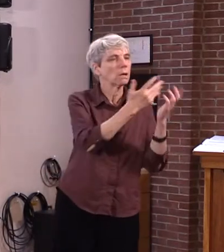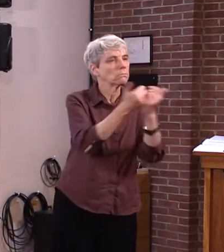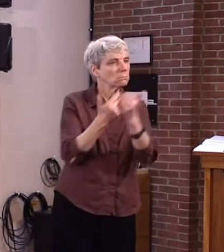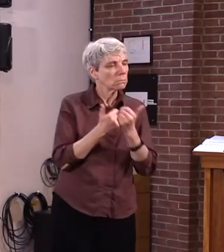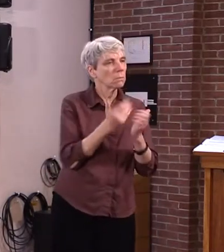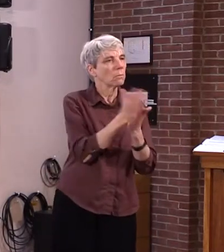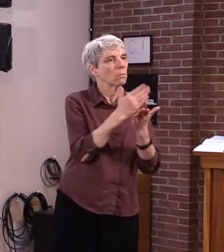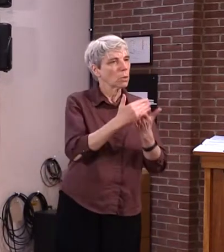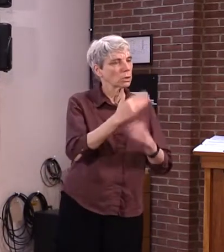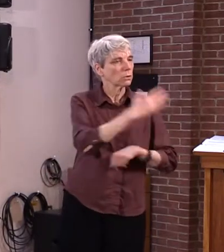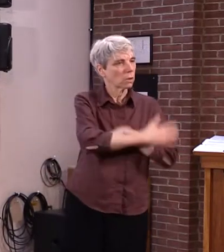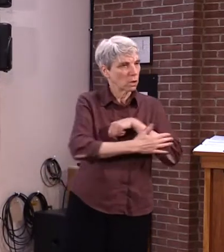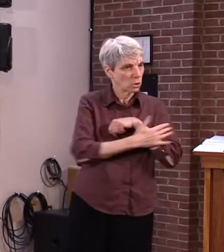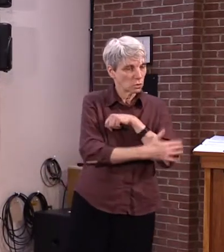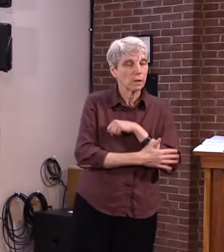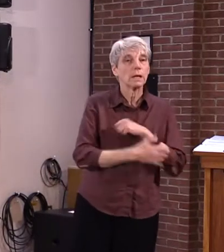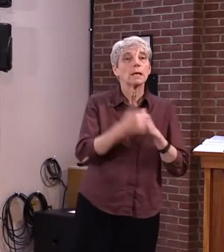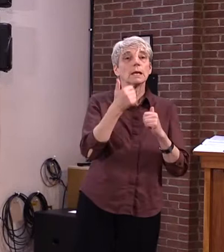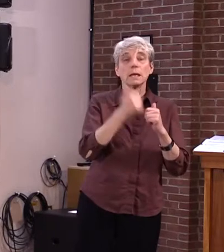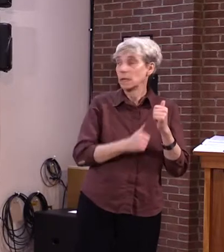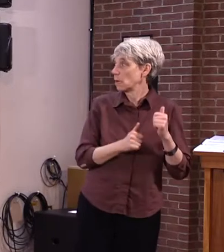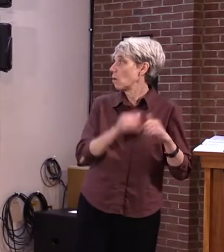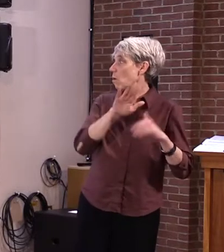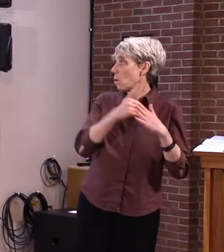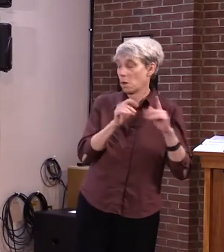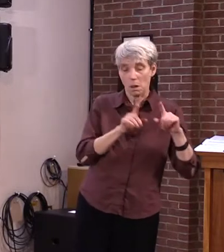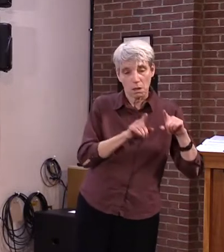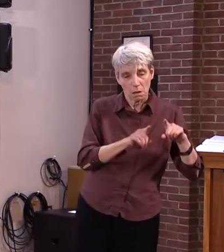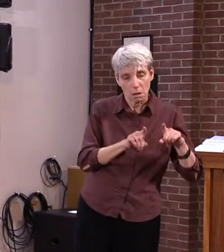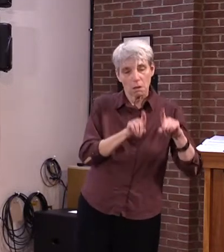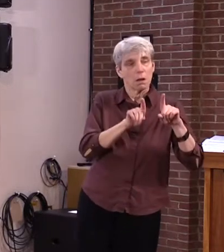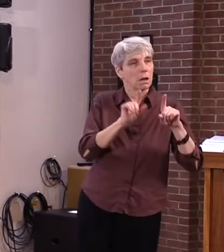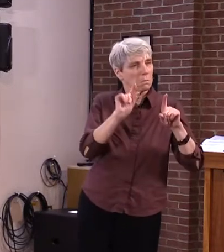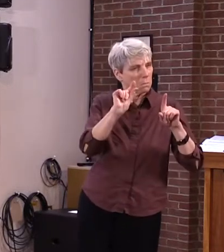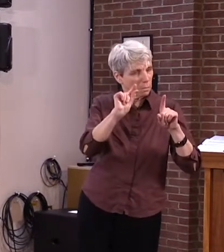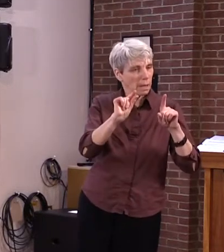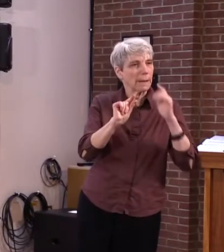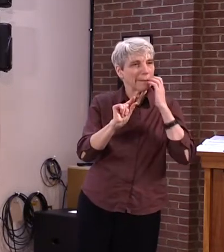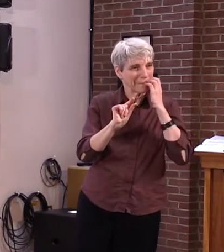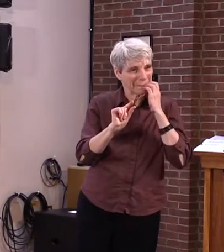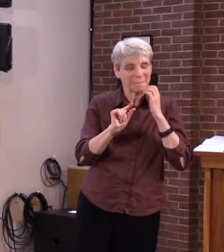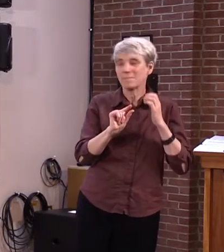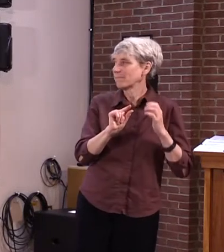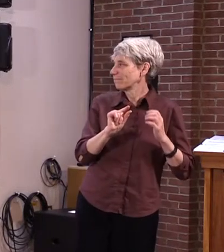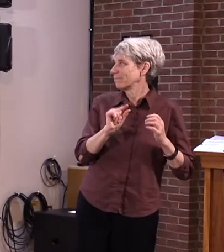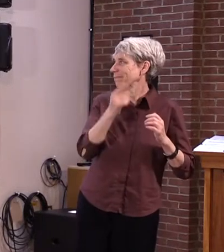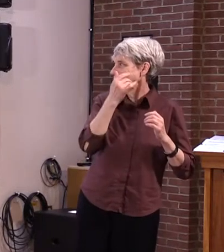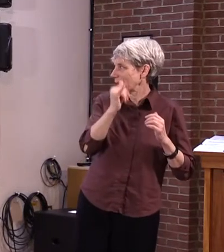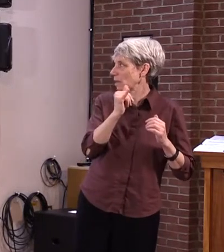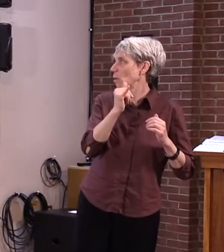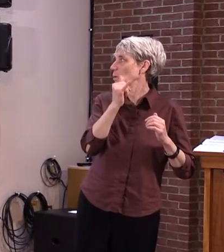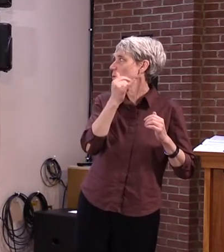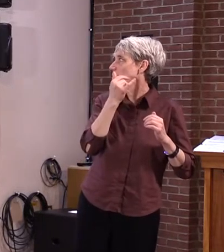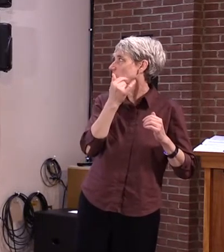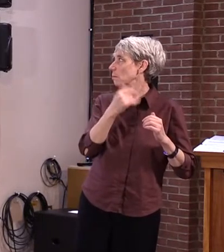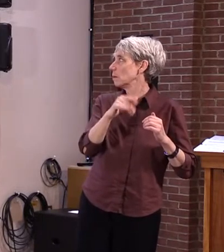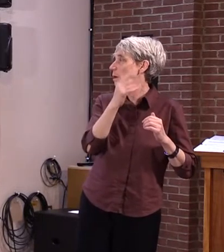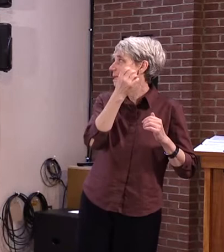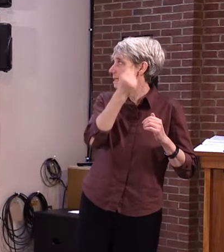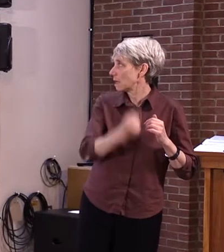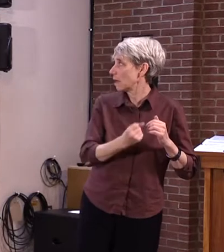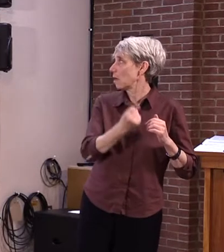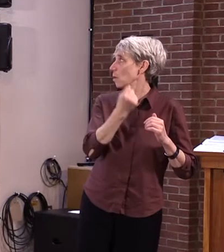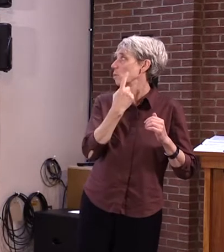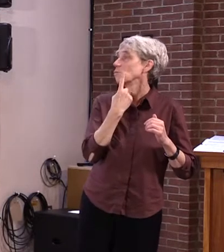not quite as significant as previous points, but they are all going up, again, indicating that there is new